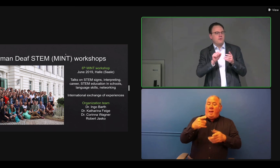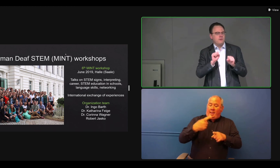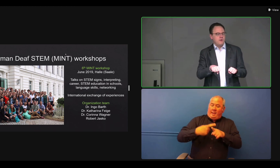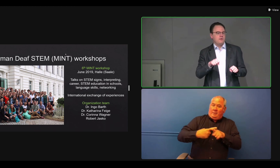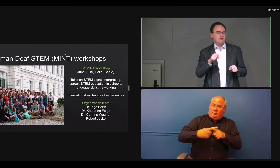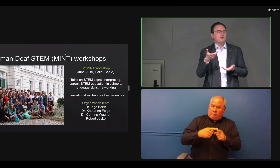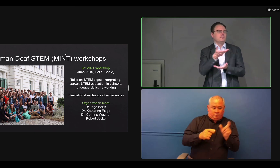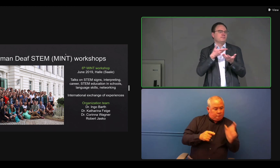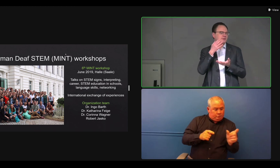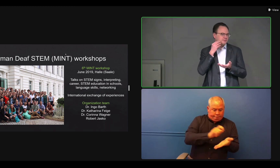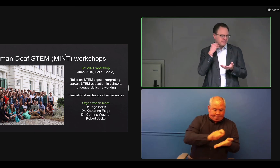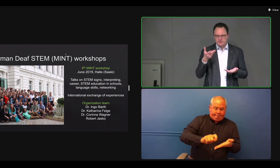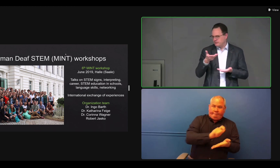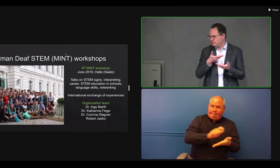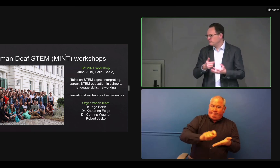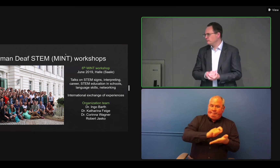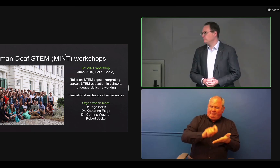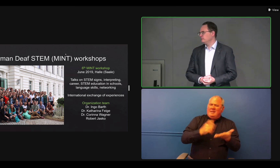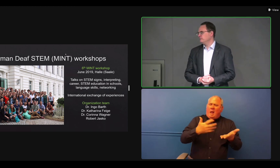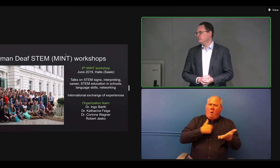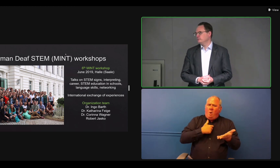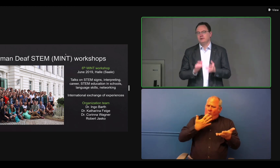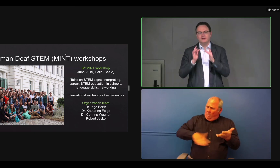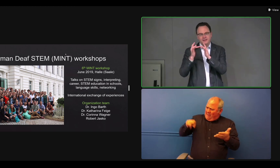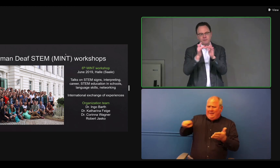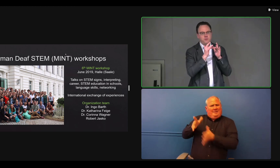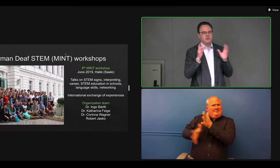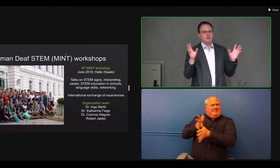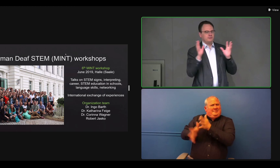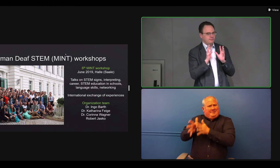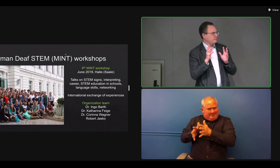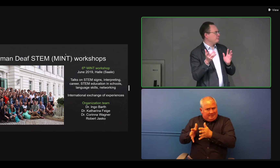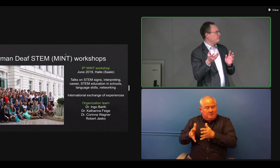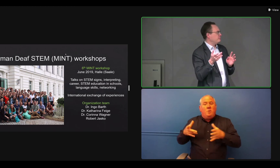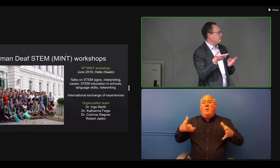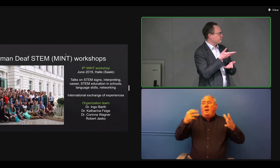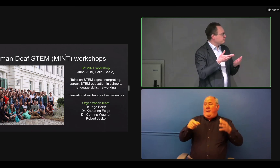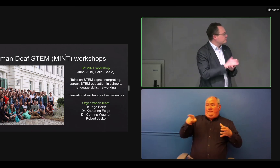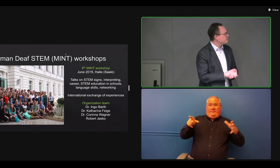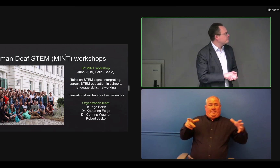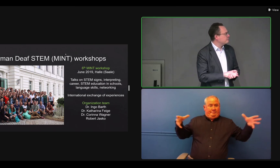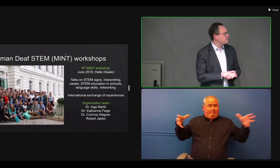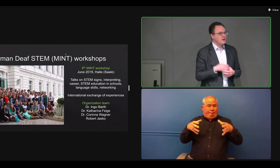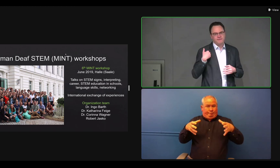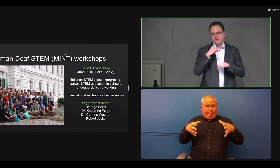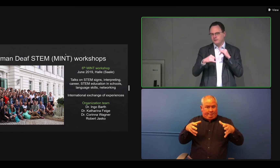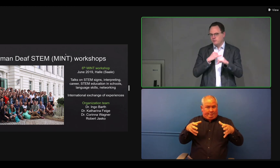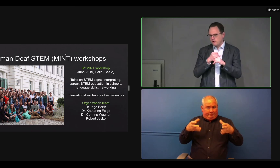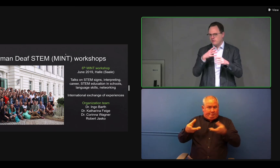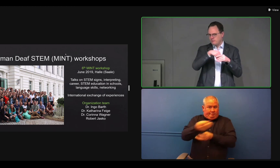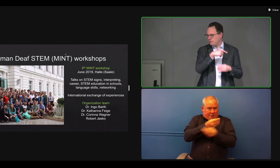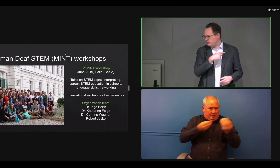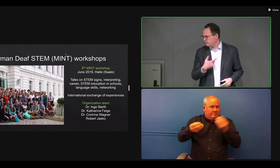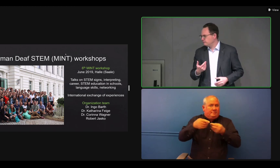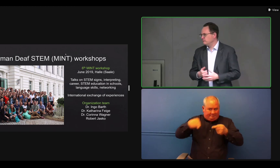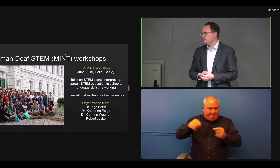and the written language that's prevalent in the field of science, which would be English. And so we've